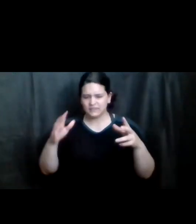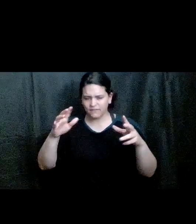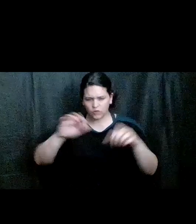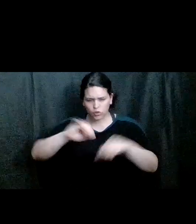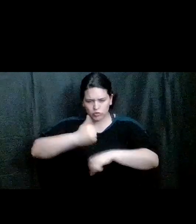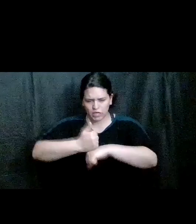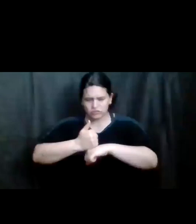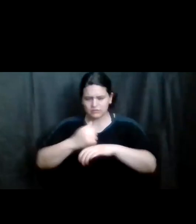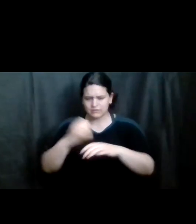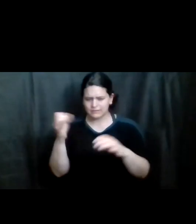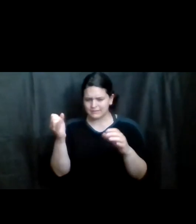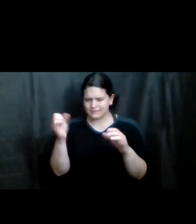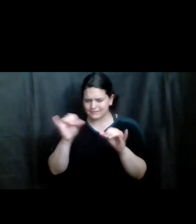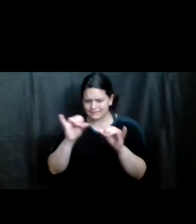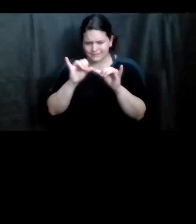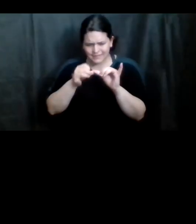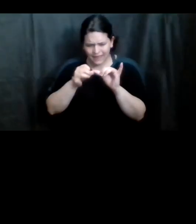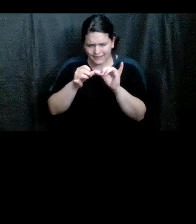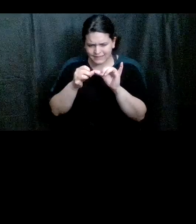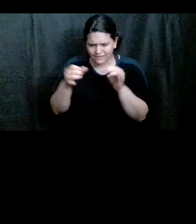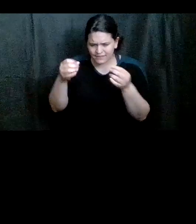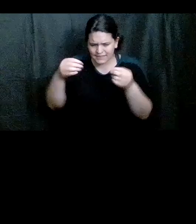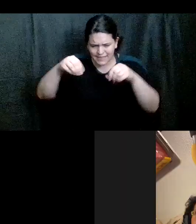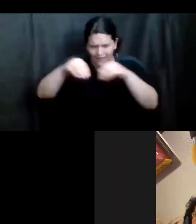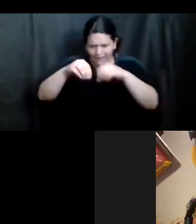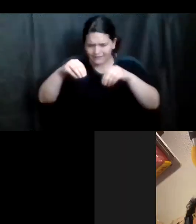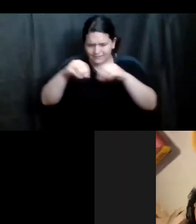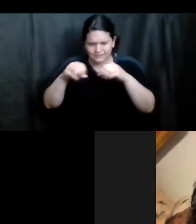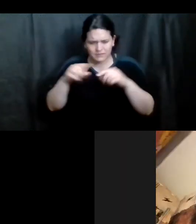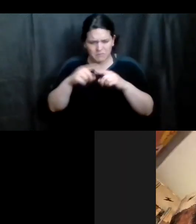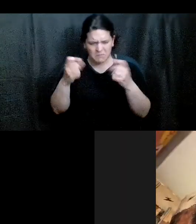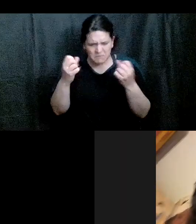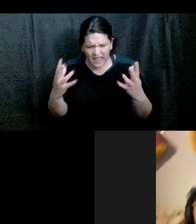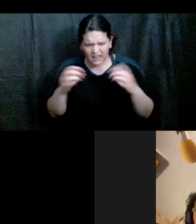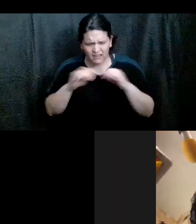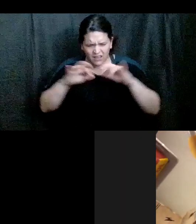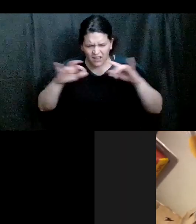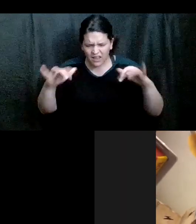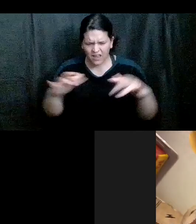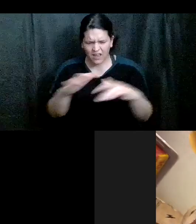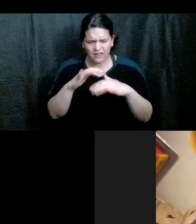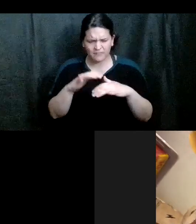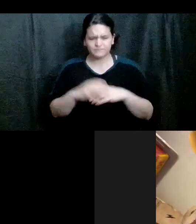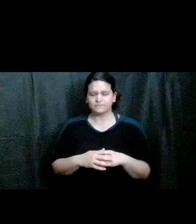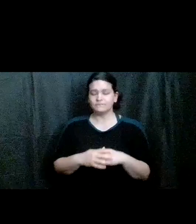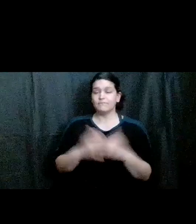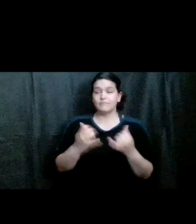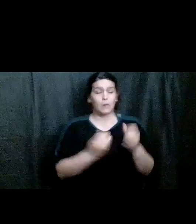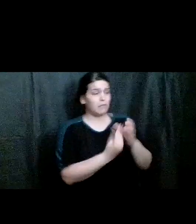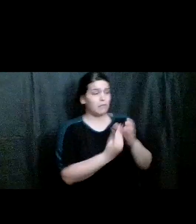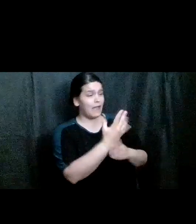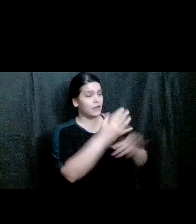and so plentiful. I honor the plant with prayer now chopped at the stem that came from a line of seed